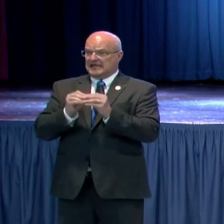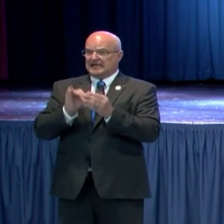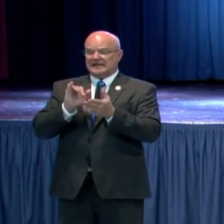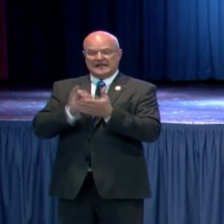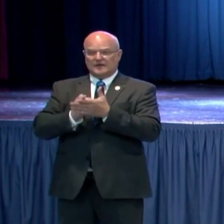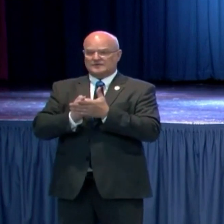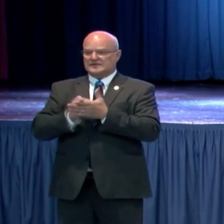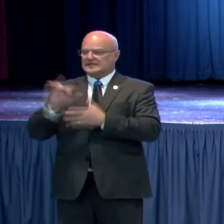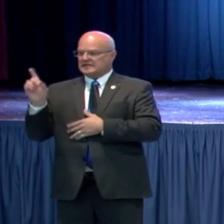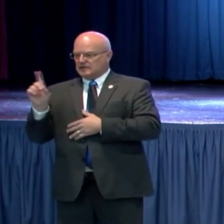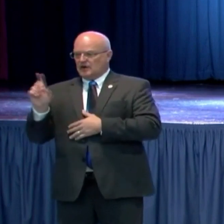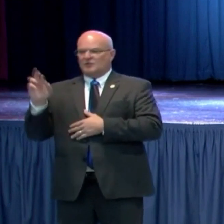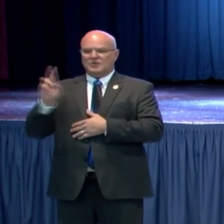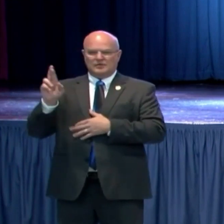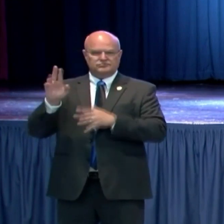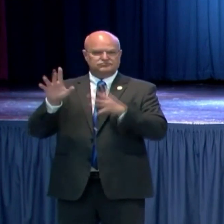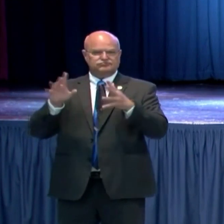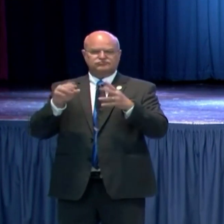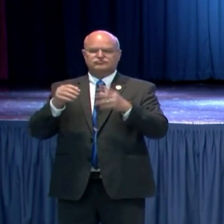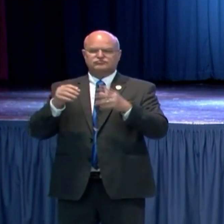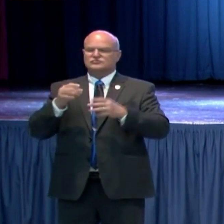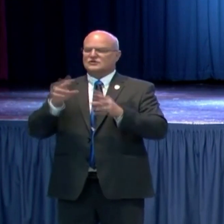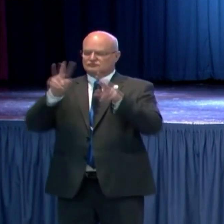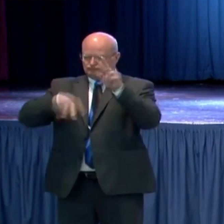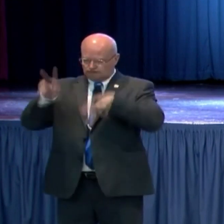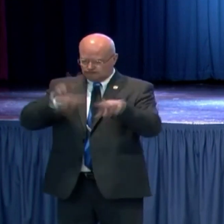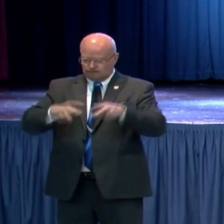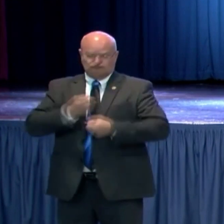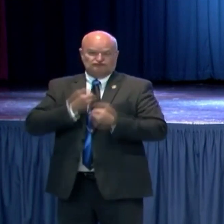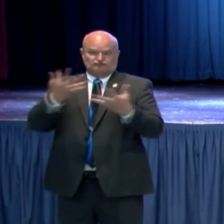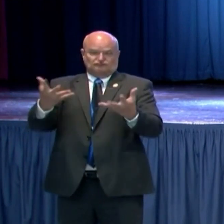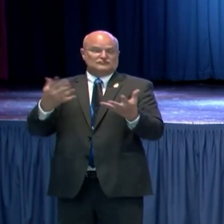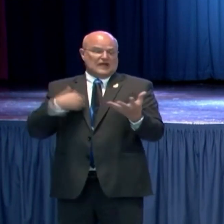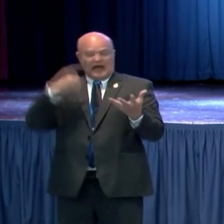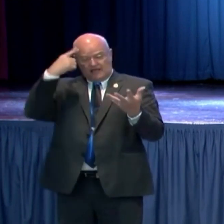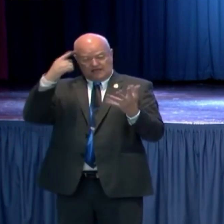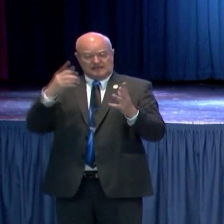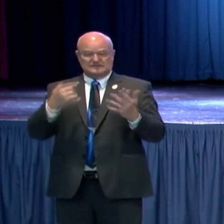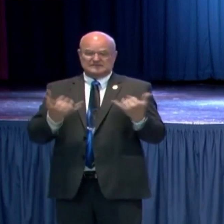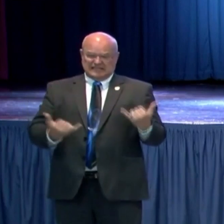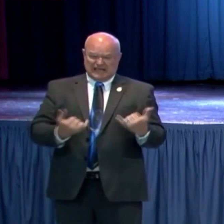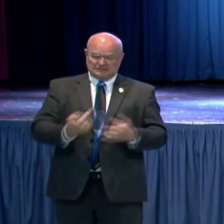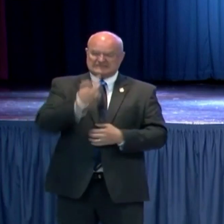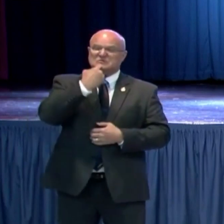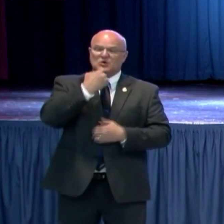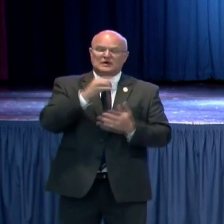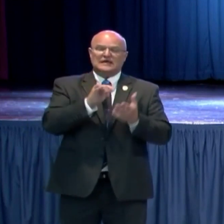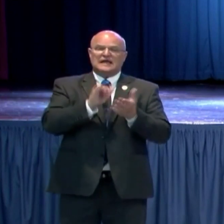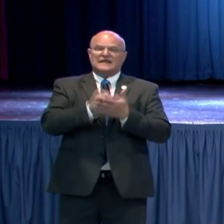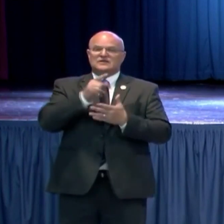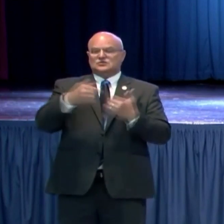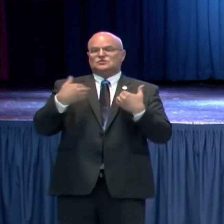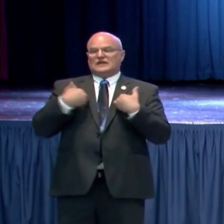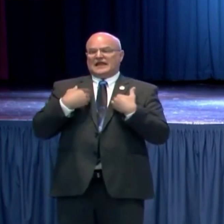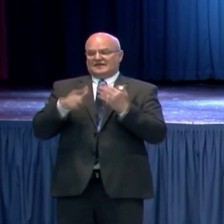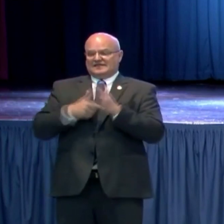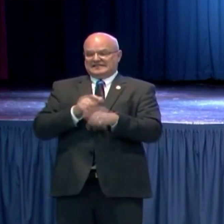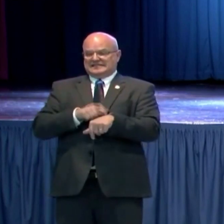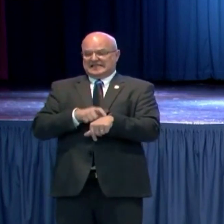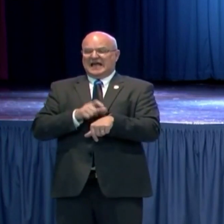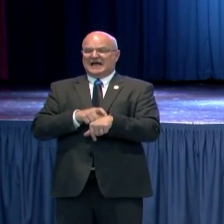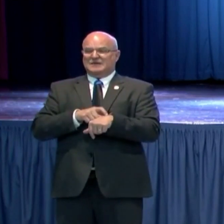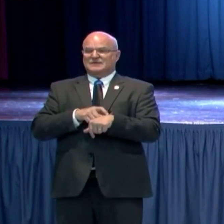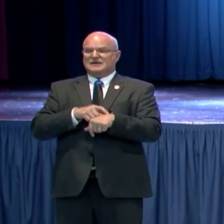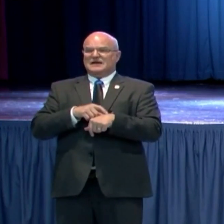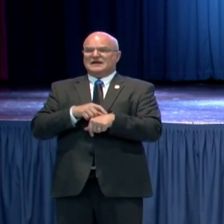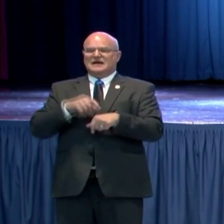It was bipartisan. They reviewed it. They expressed themselves. And so I think it's very disappointing that you would have this kind of